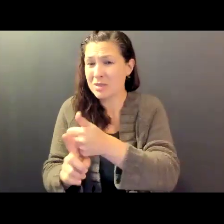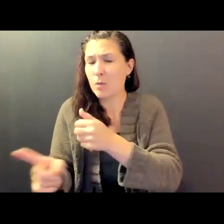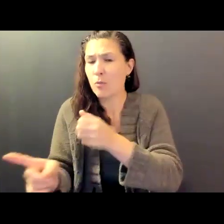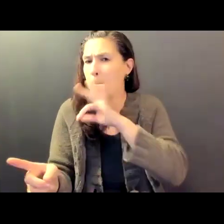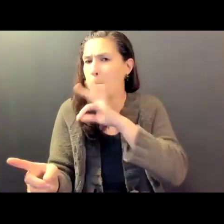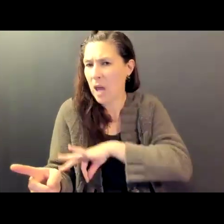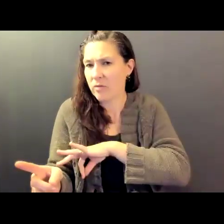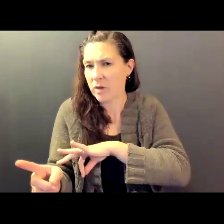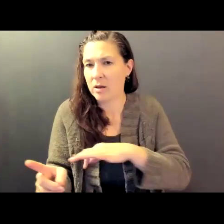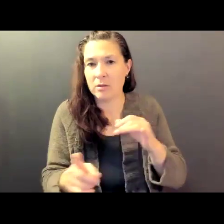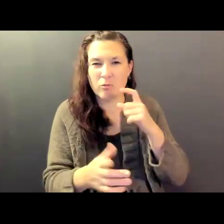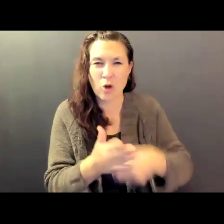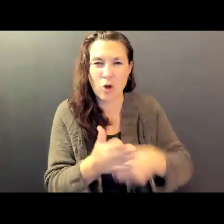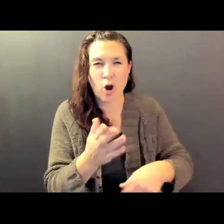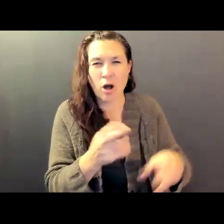Excuse me.